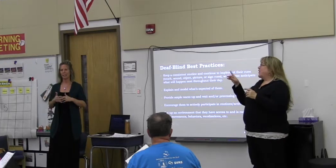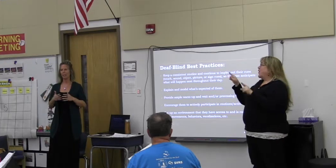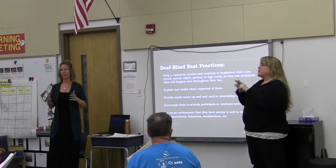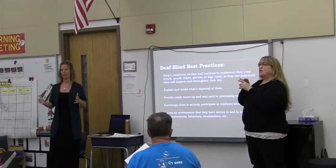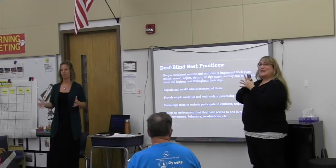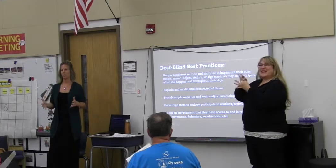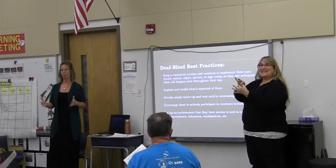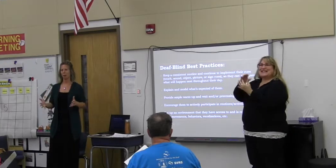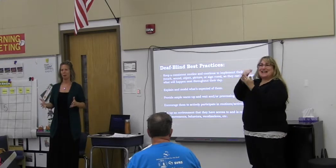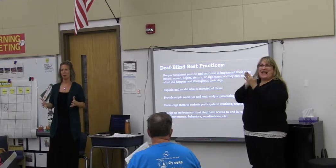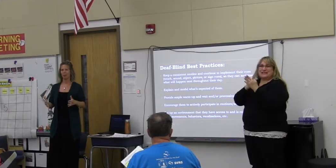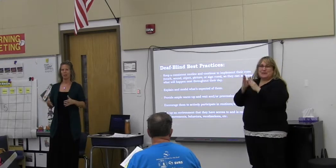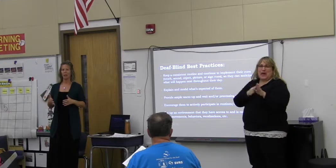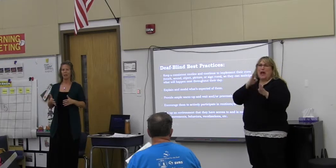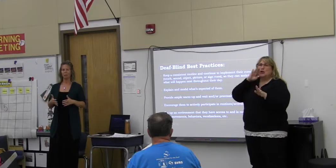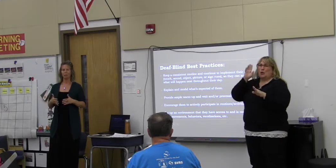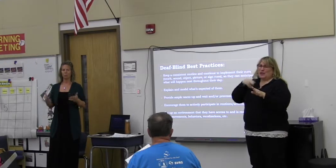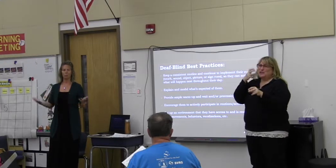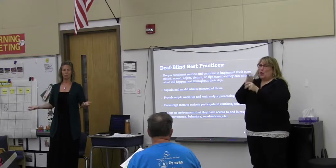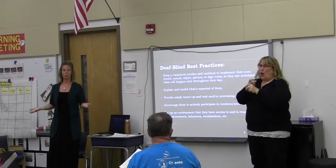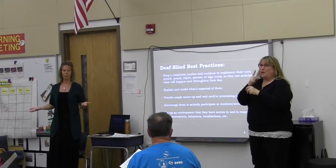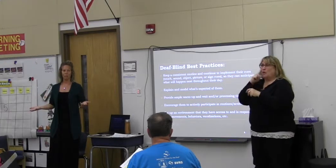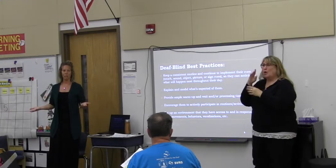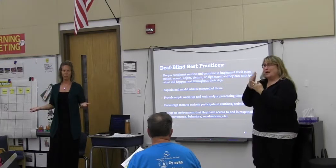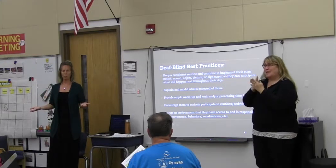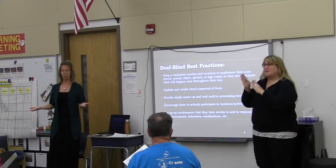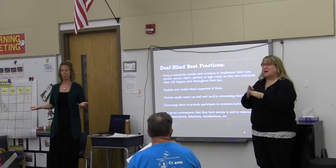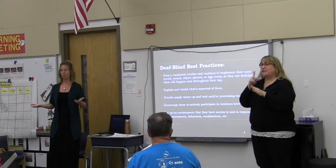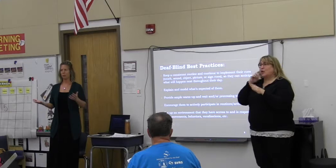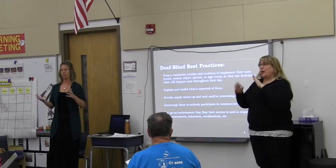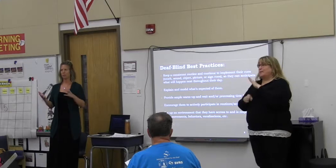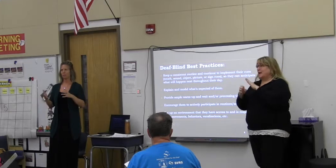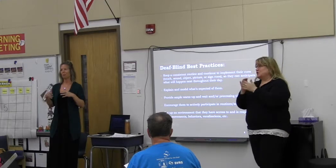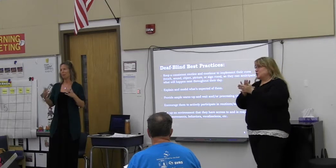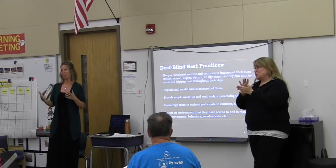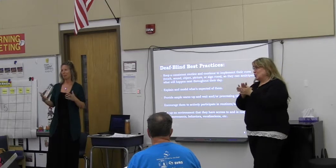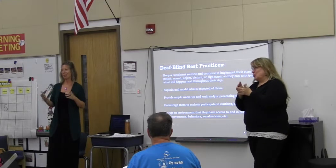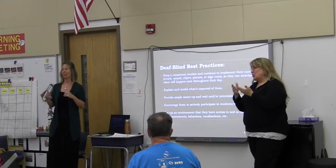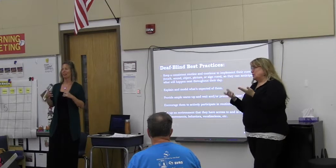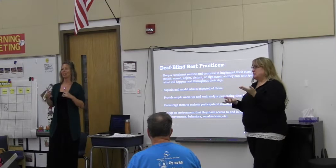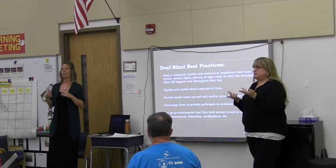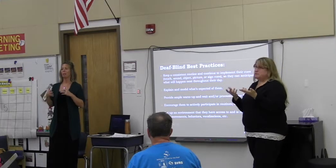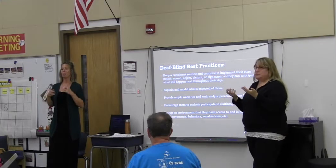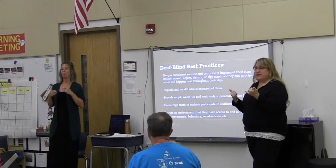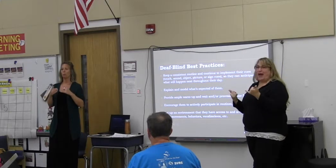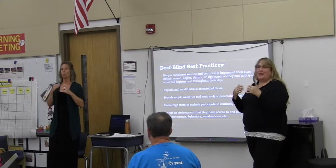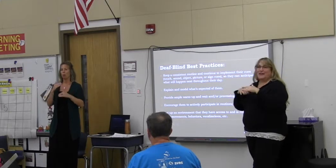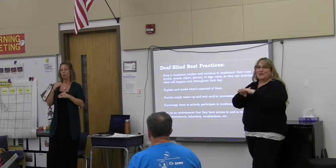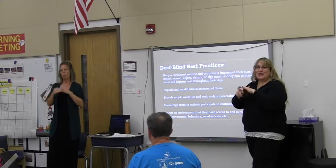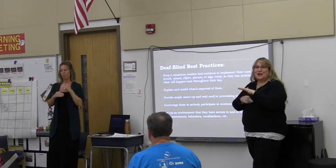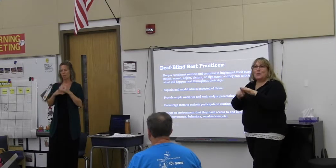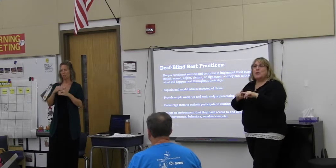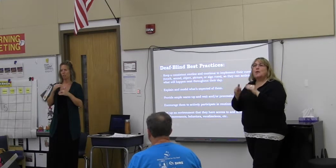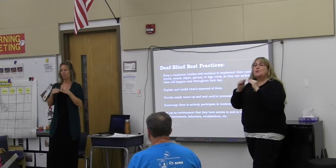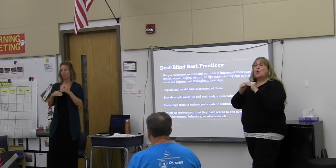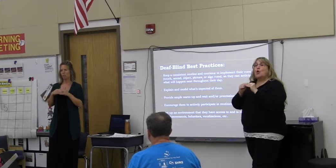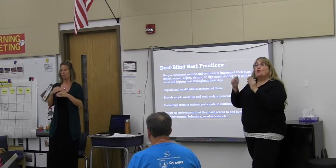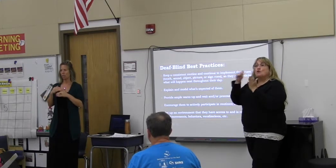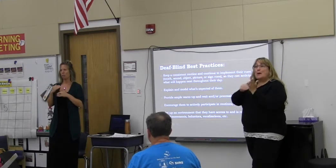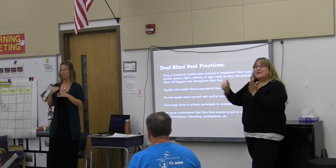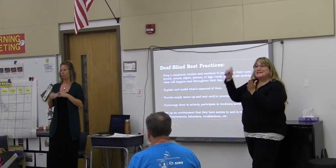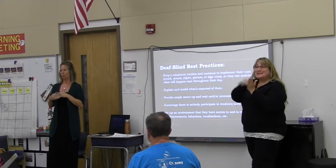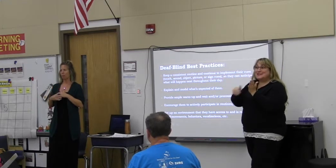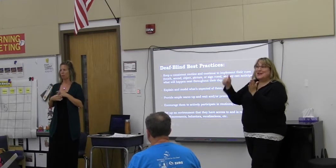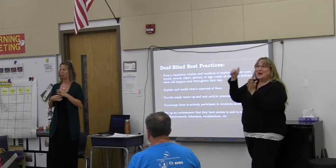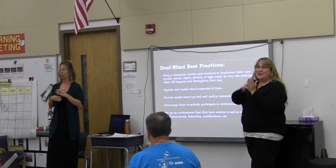lessons, and I know that this is so hard in elementary school now, or now that they're in kindergarten, but the more repetition you guys can